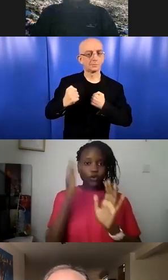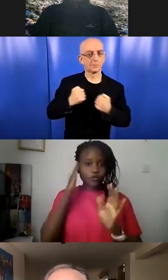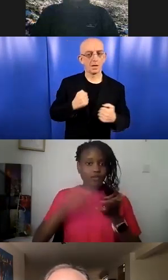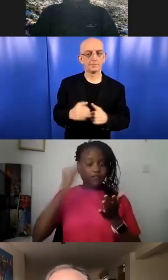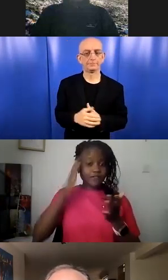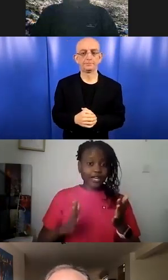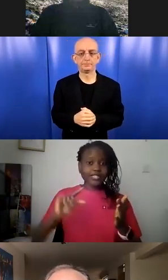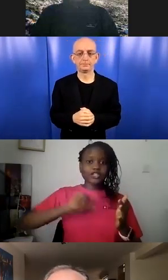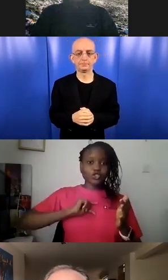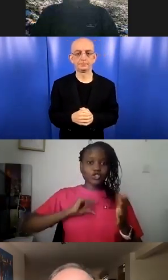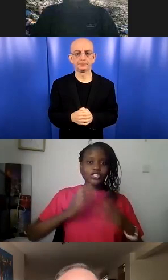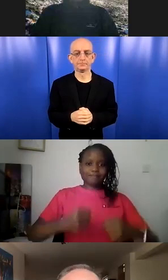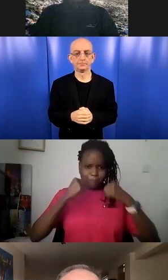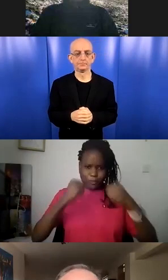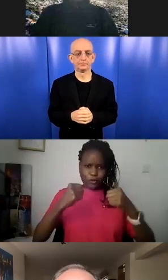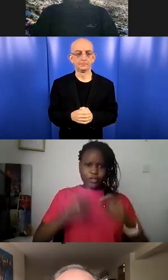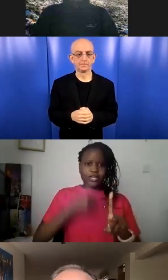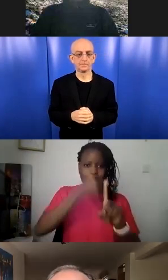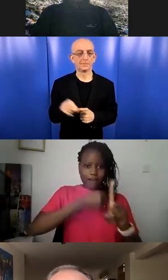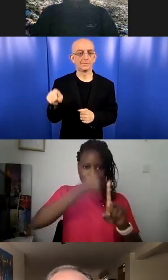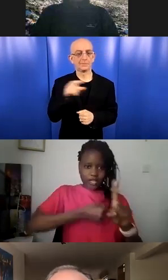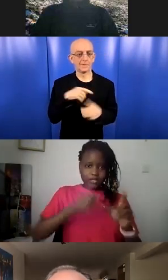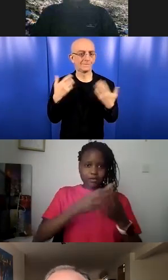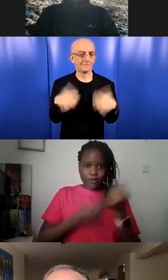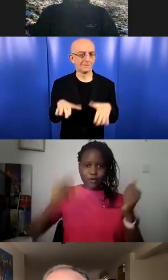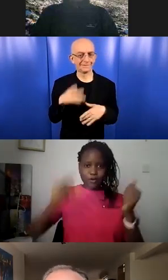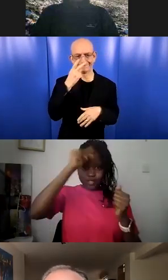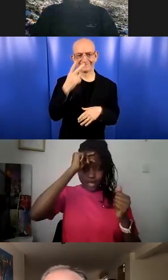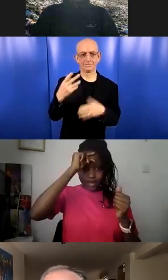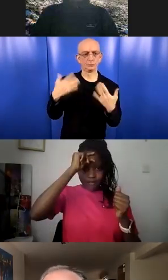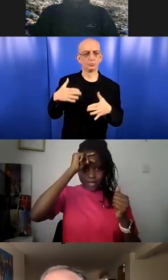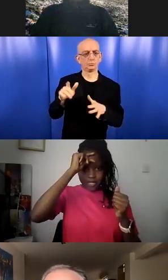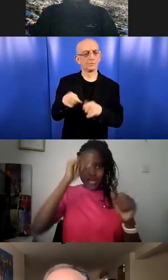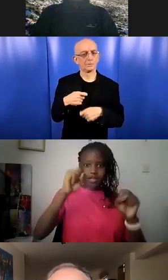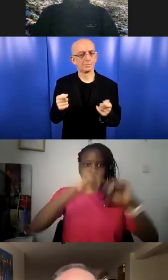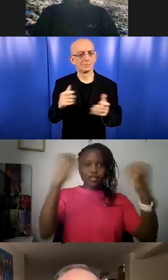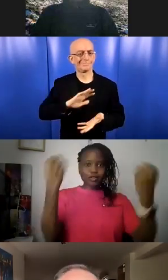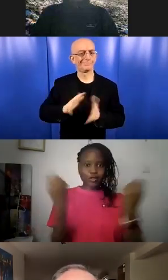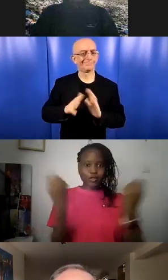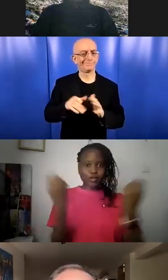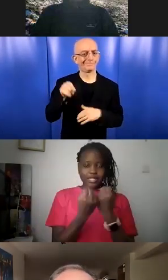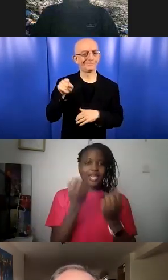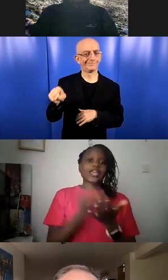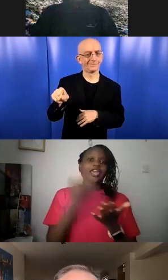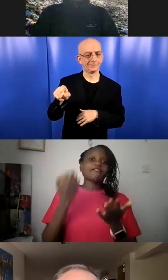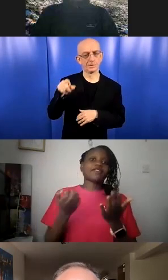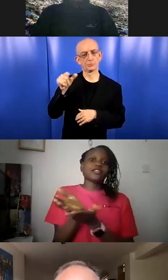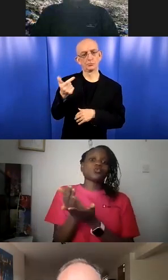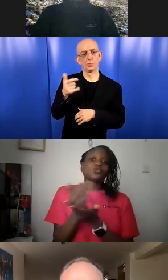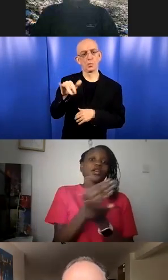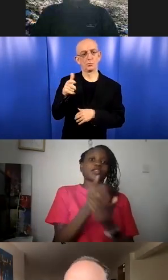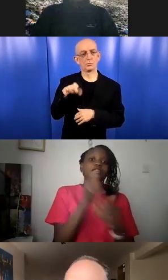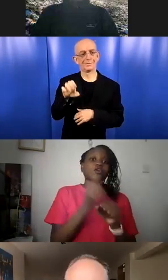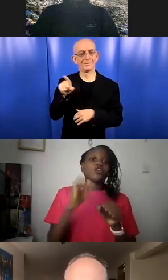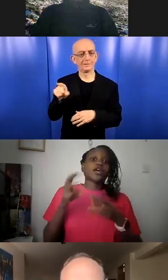Georgine strongly advocates for, both with government and in civil society. And the evidence that we've been gathering on that path is